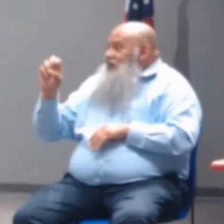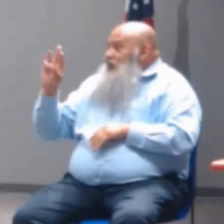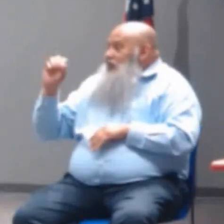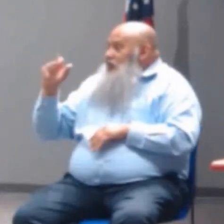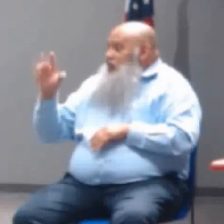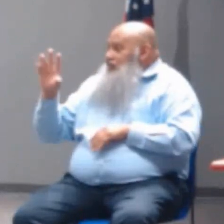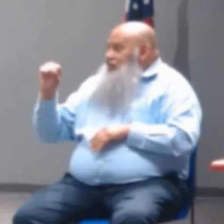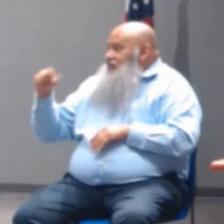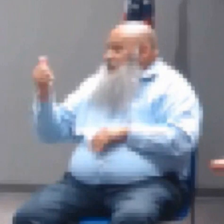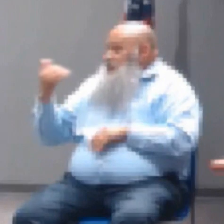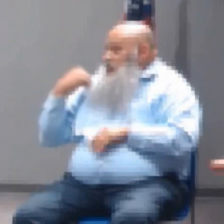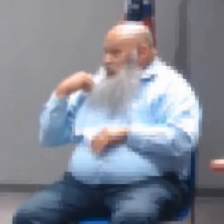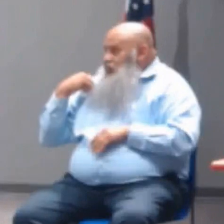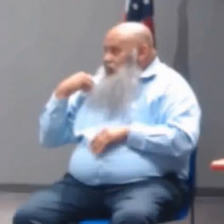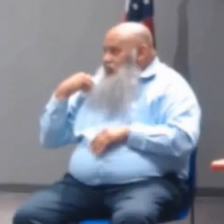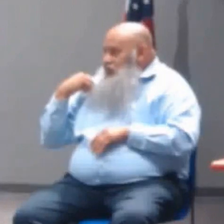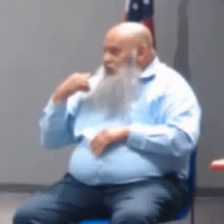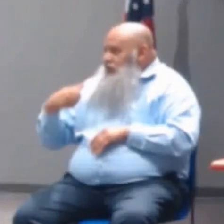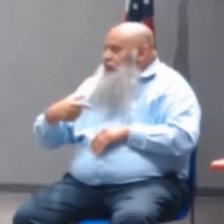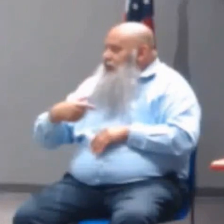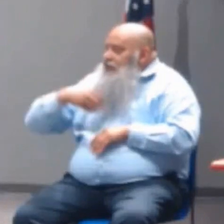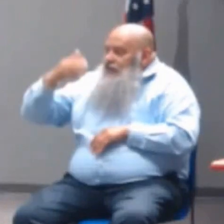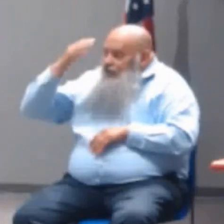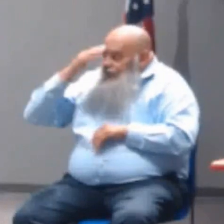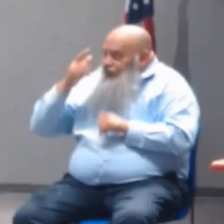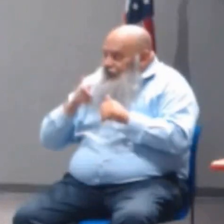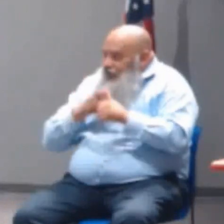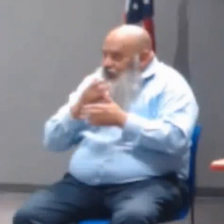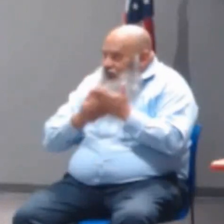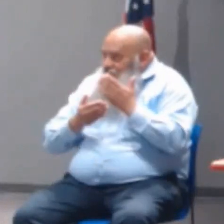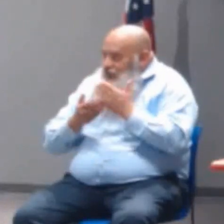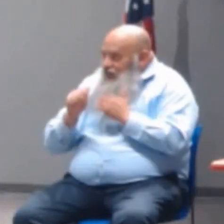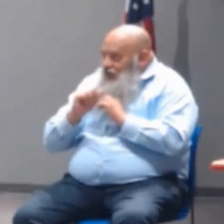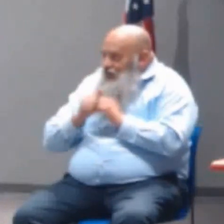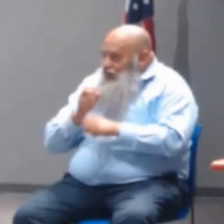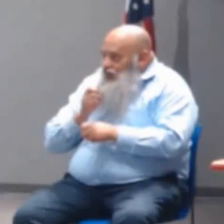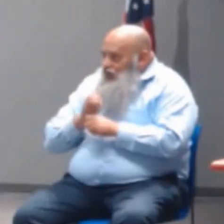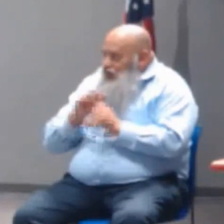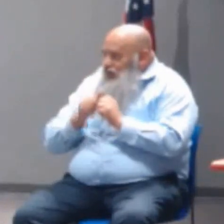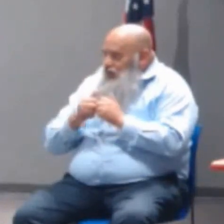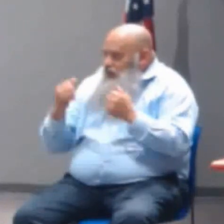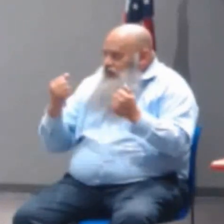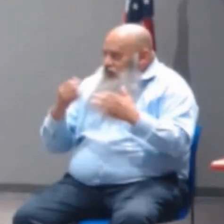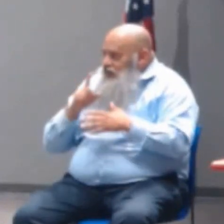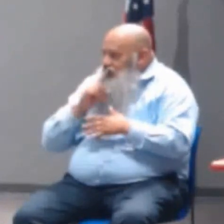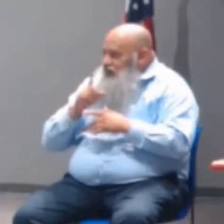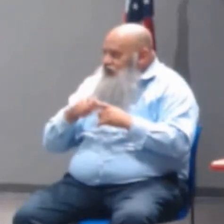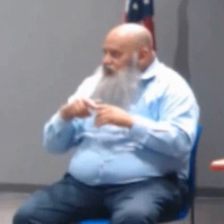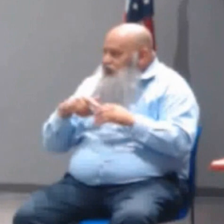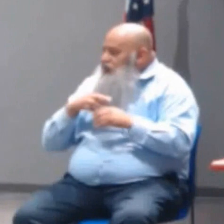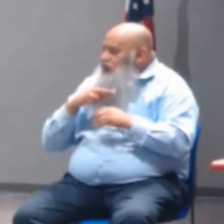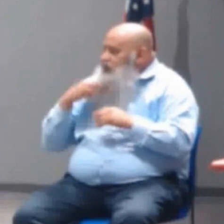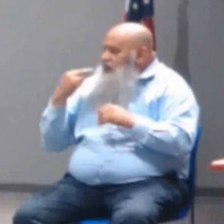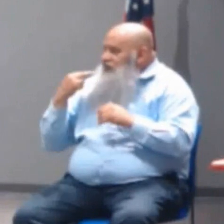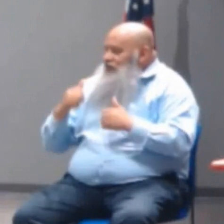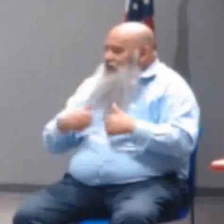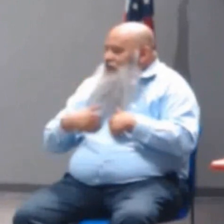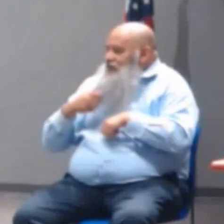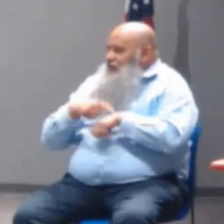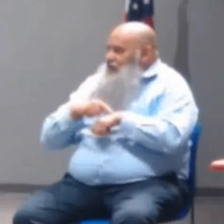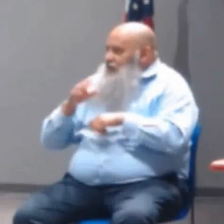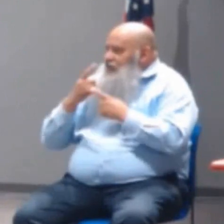ago. I know firsthand how hard and how scary it is to risk a lifetime of